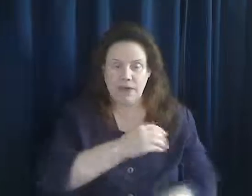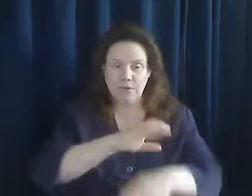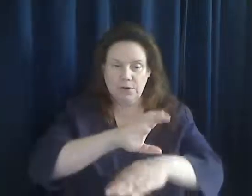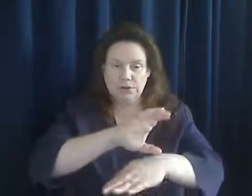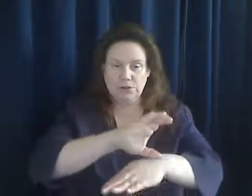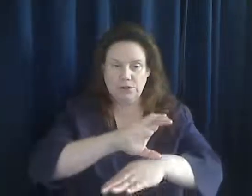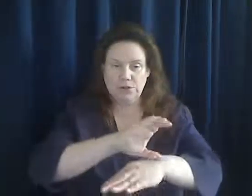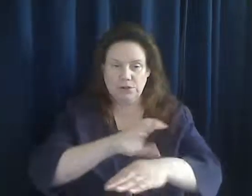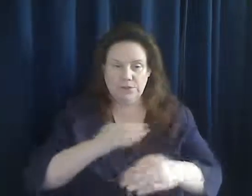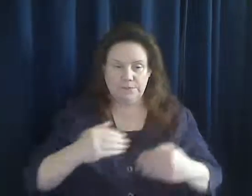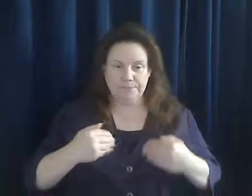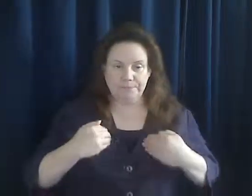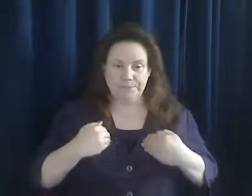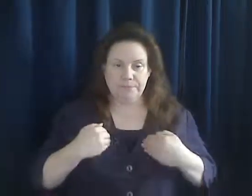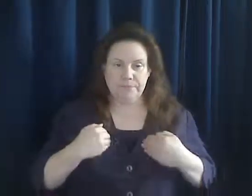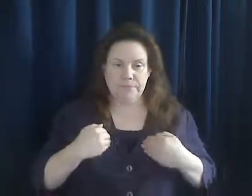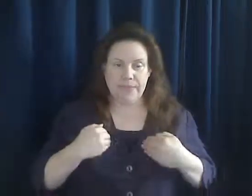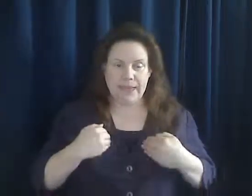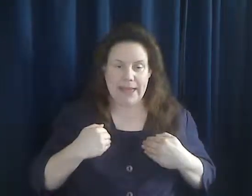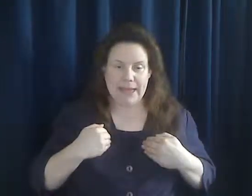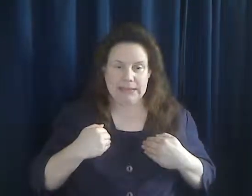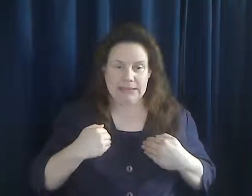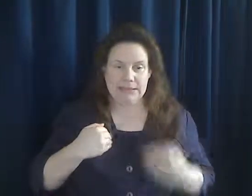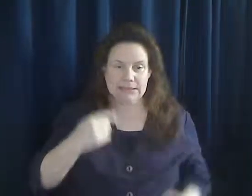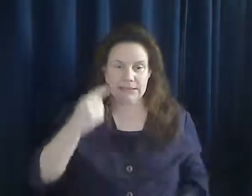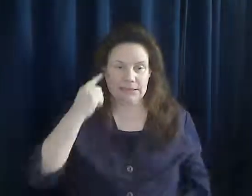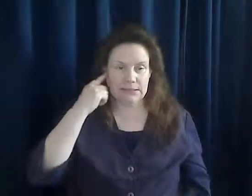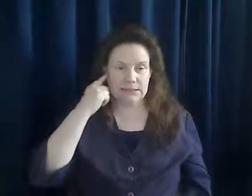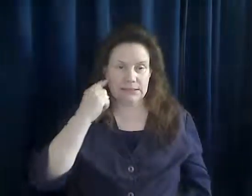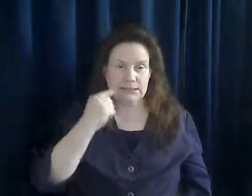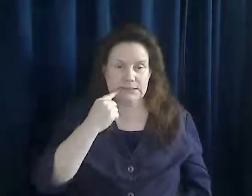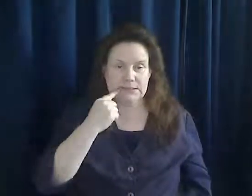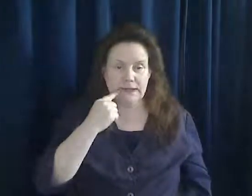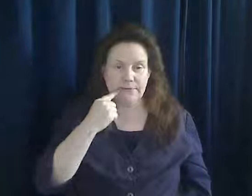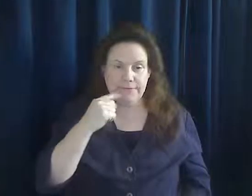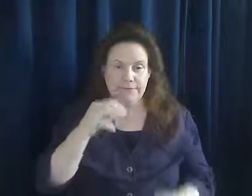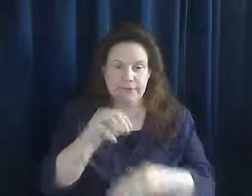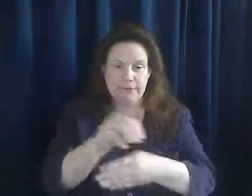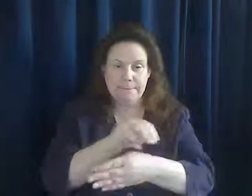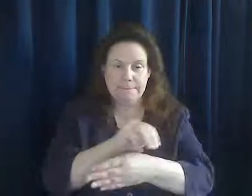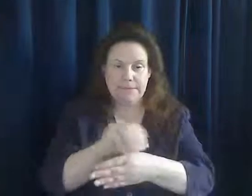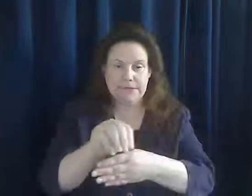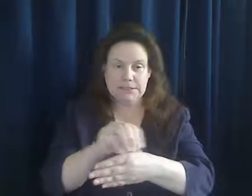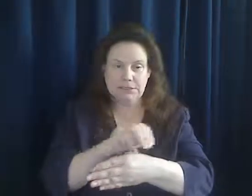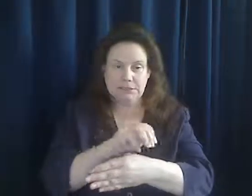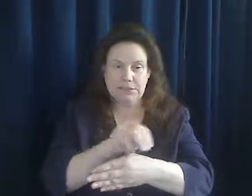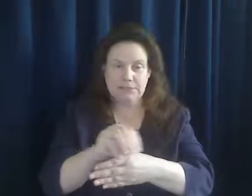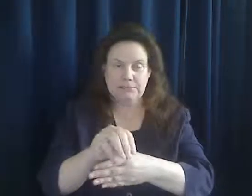Our church has deaf ministry.